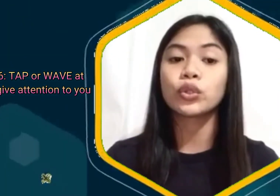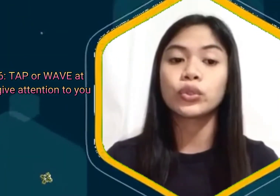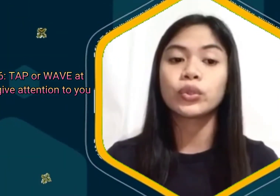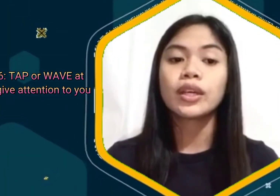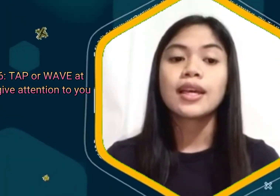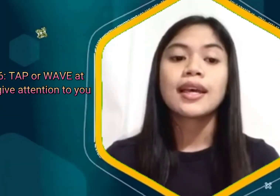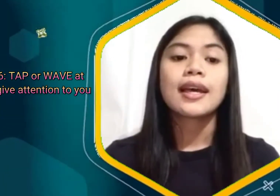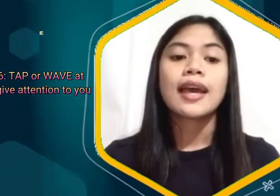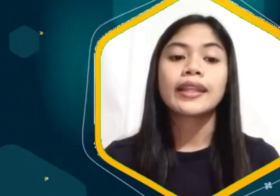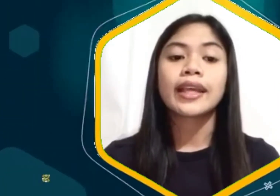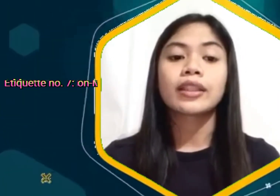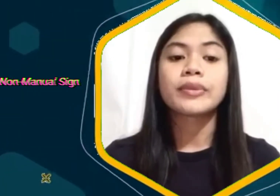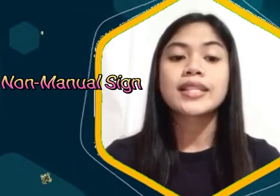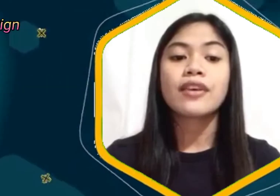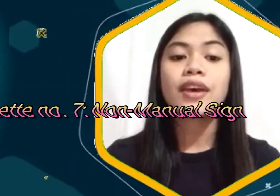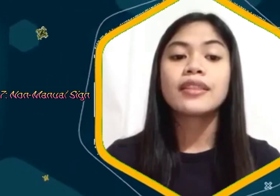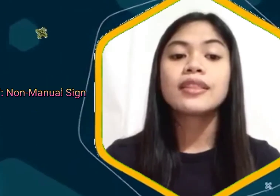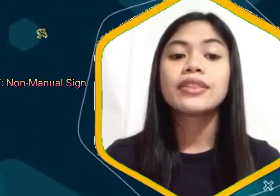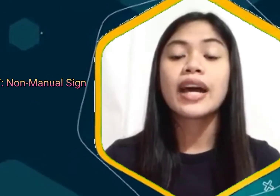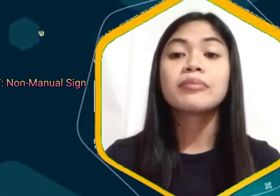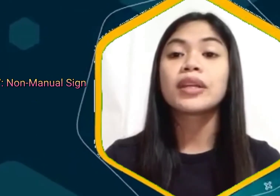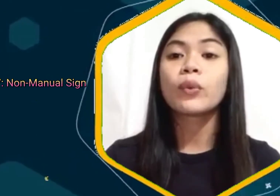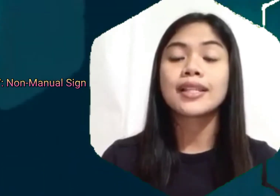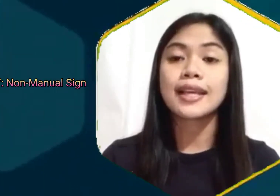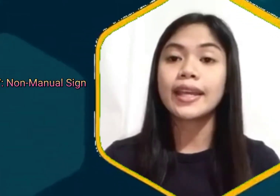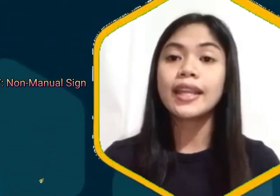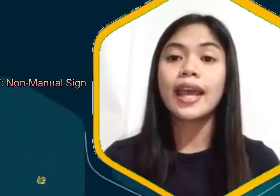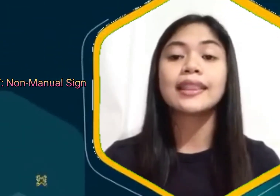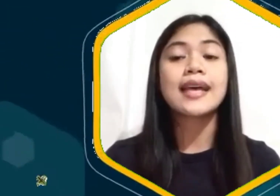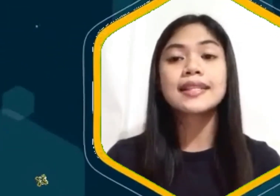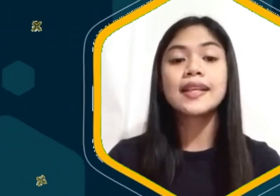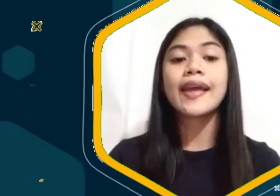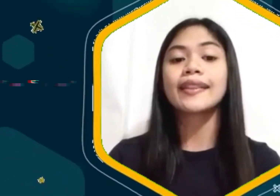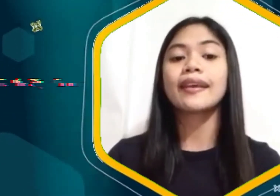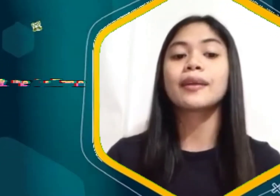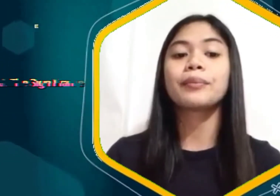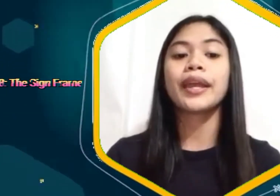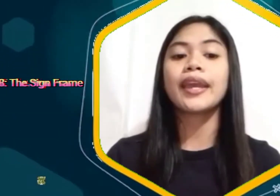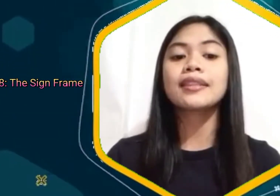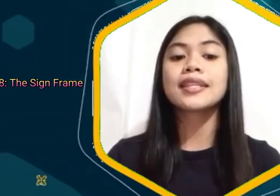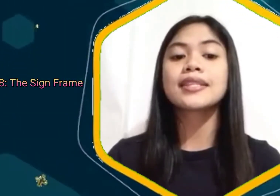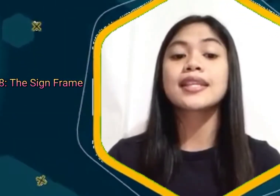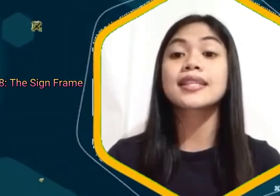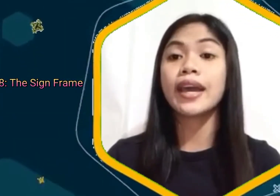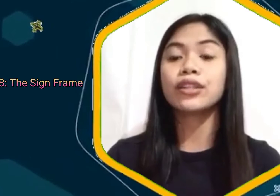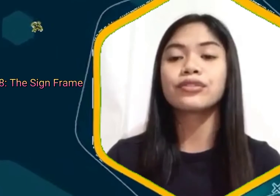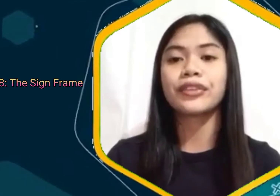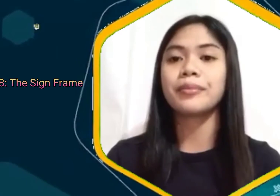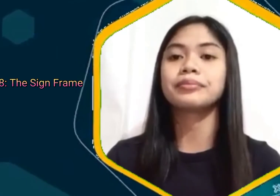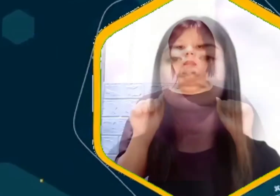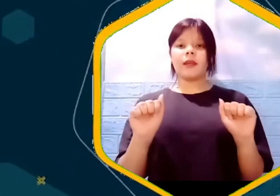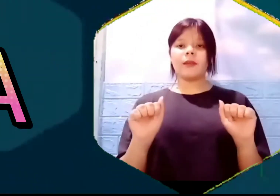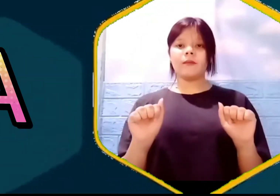attention to you. Etiquette number seven, non-manual sign. And lastly, the etiquette number eight is the sign